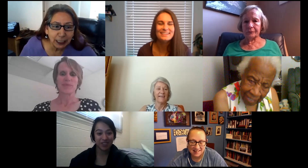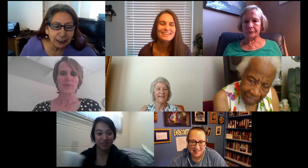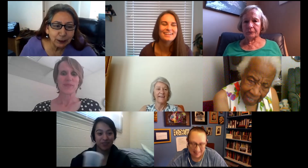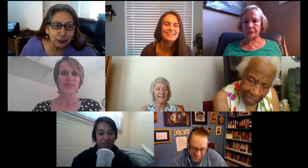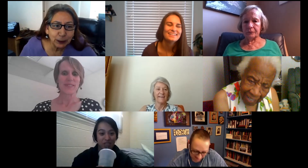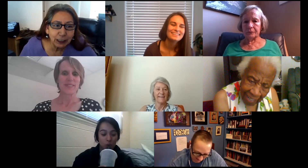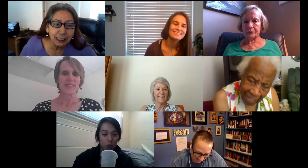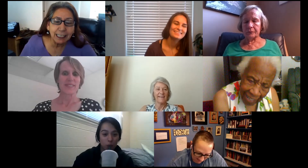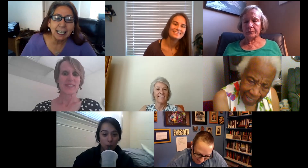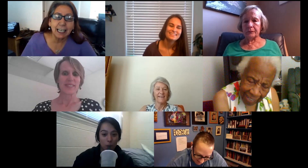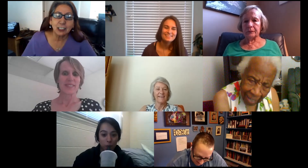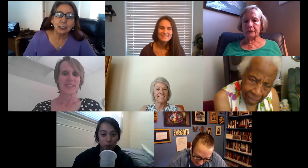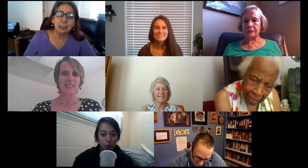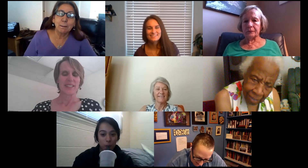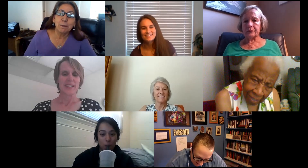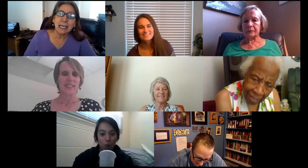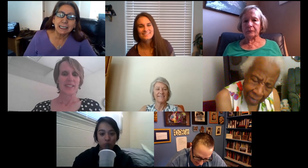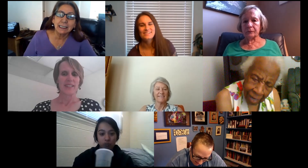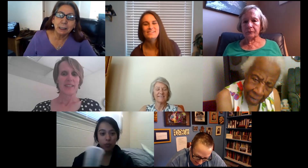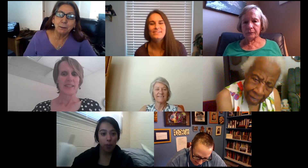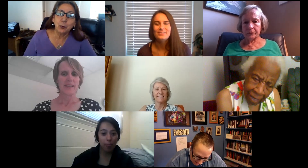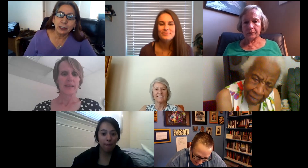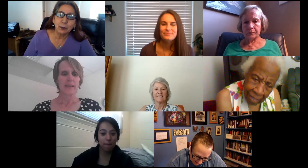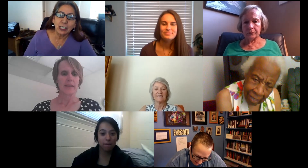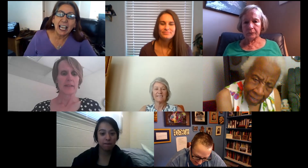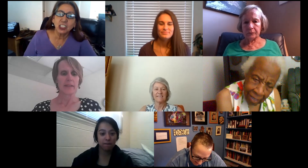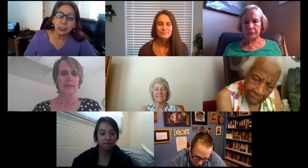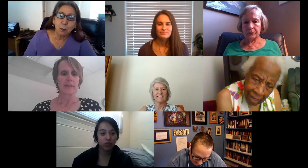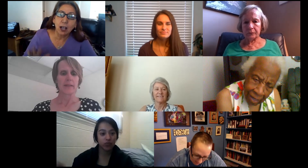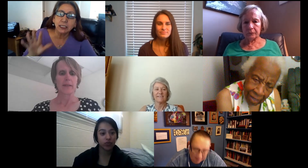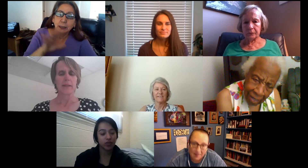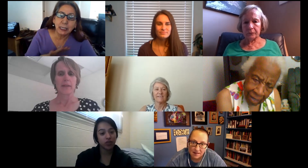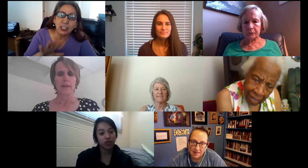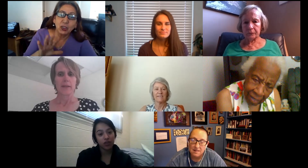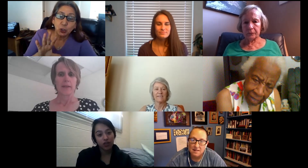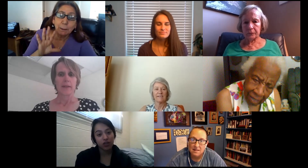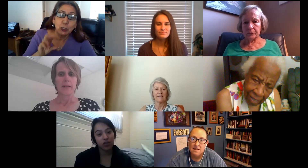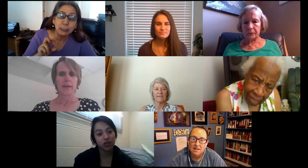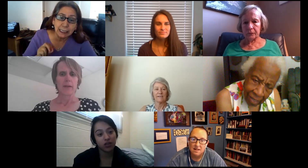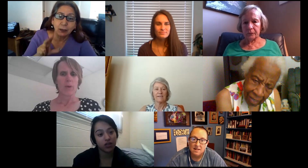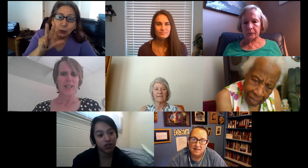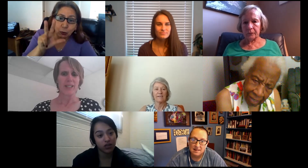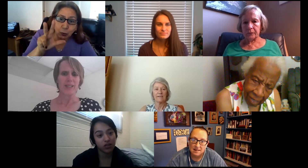correct. They catch, the best lip reader catches approximately 30%,